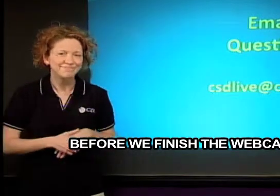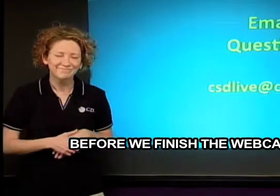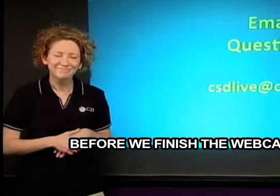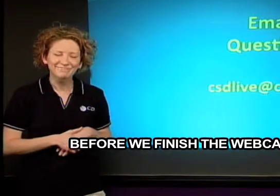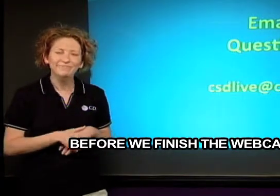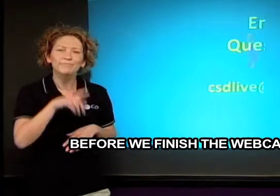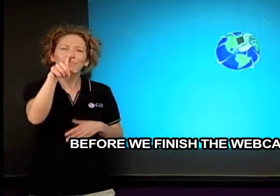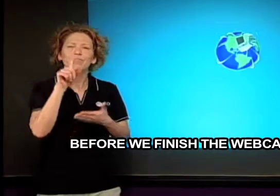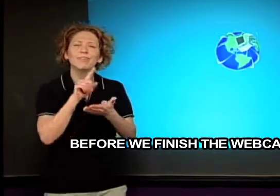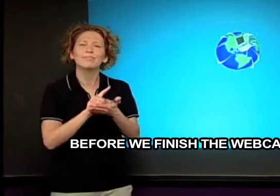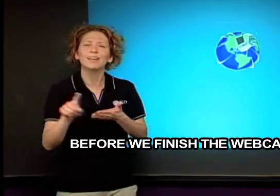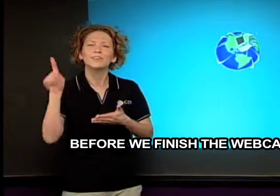finish the webcast.